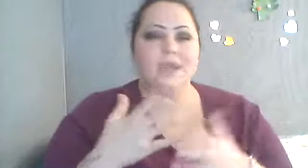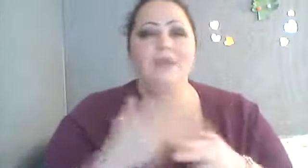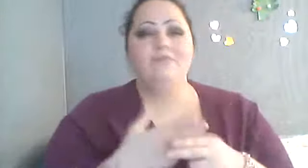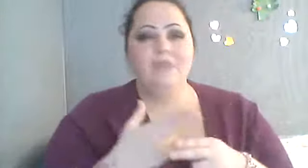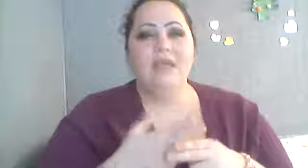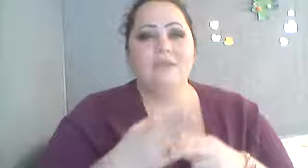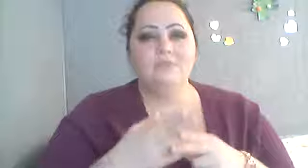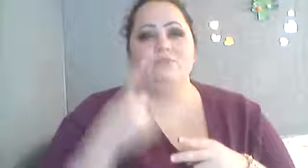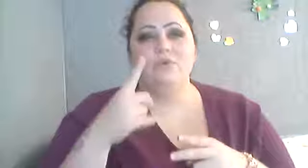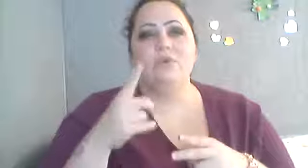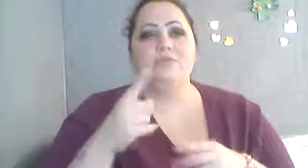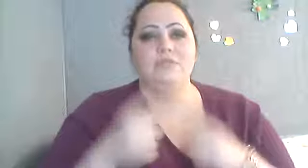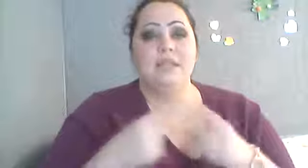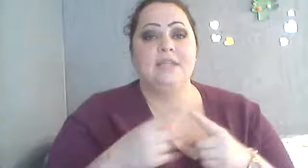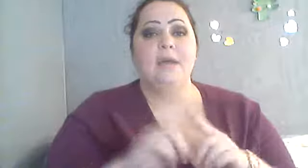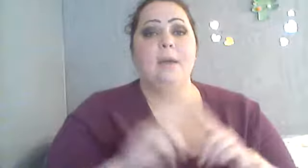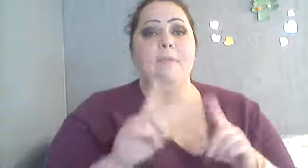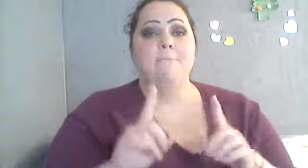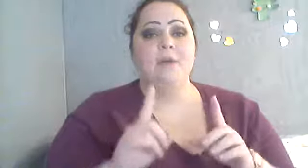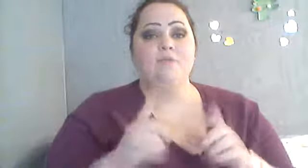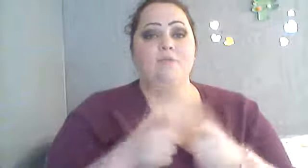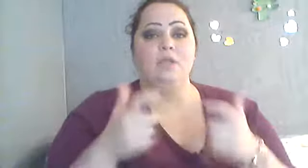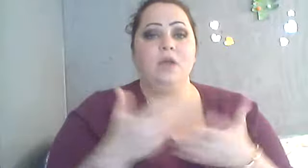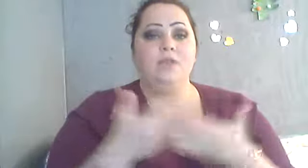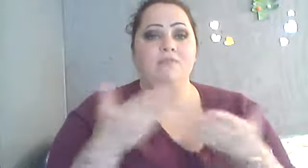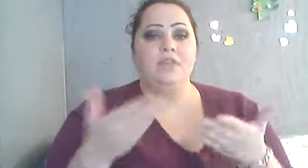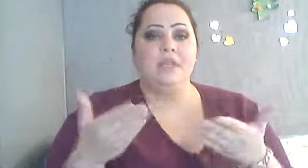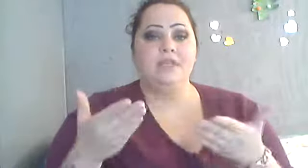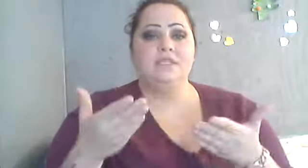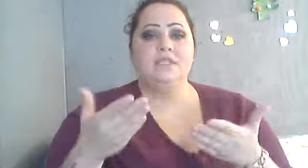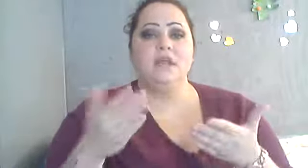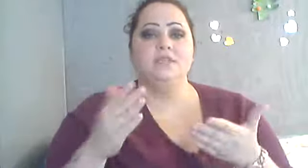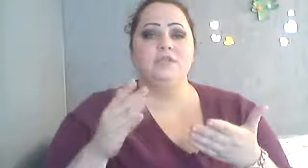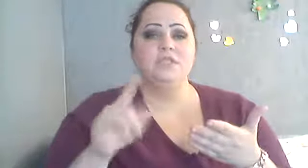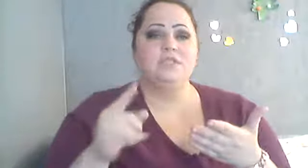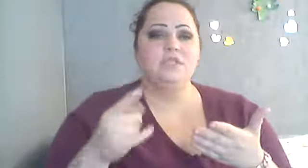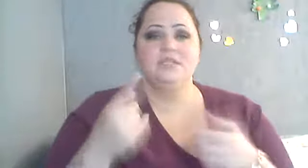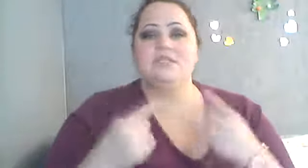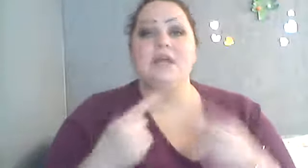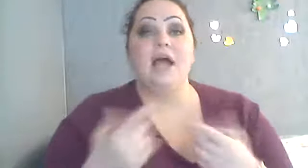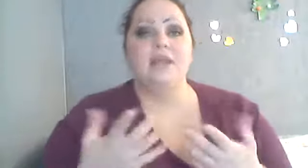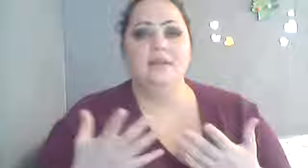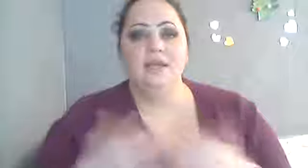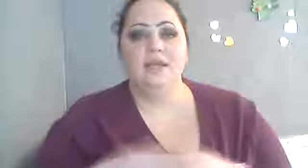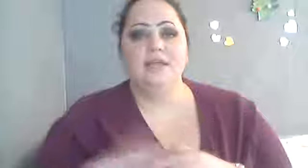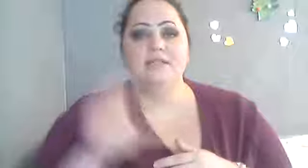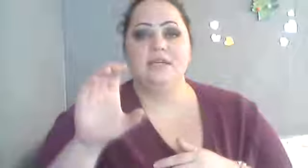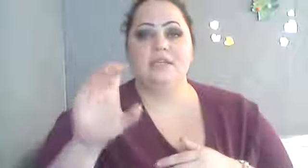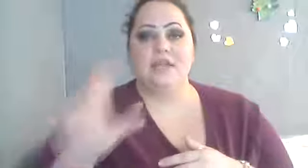kind of names for those signs. But for a lot of things, it's not just a sign, it's a